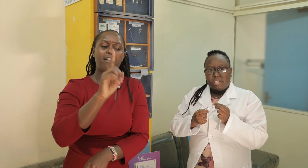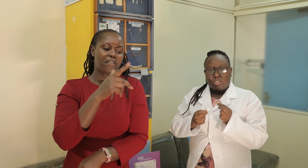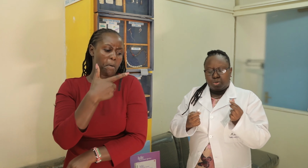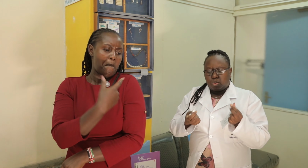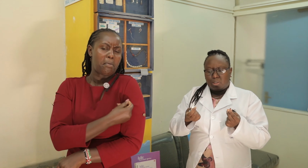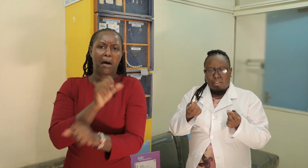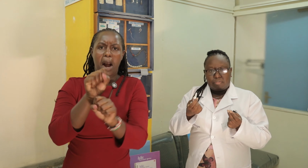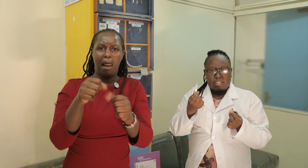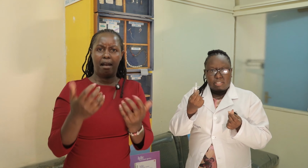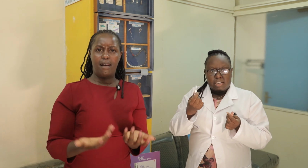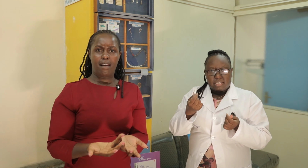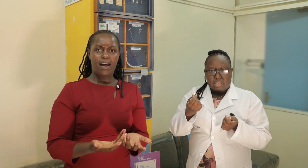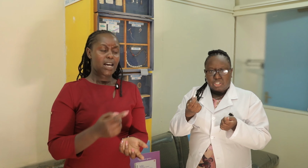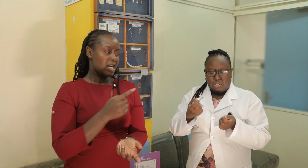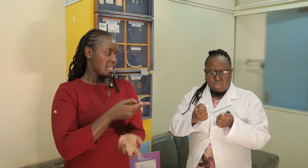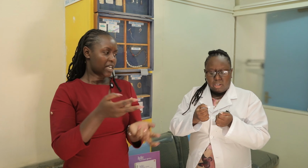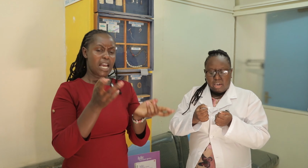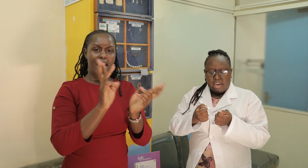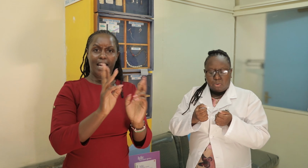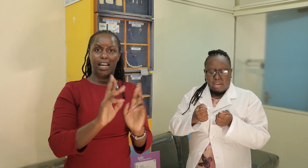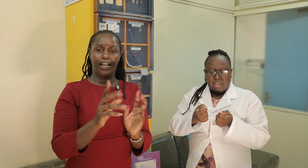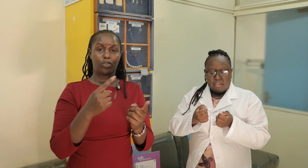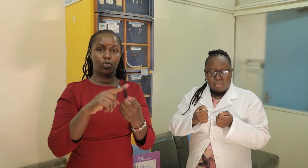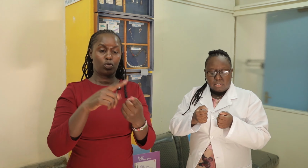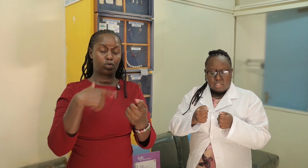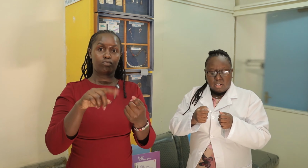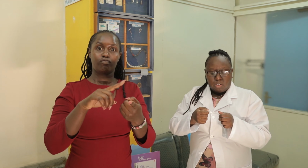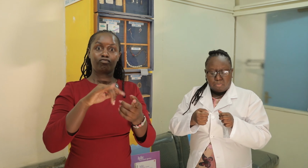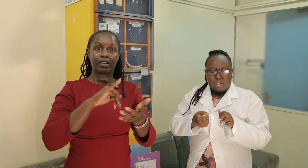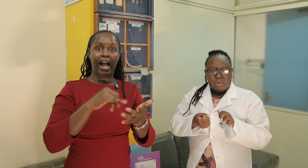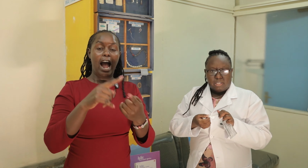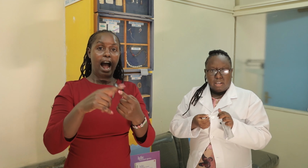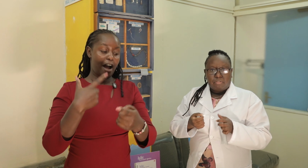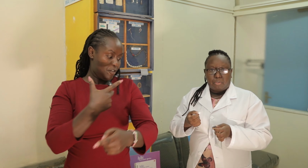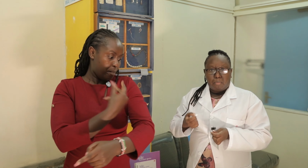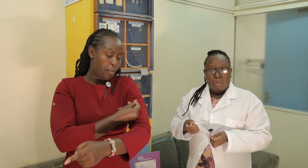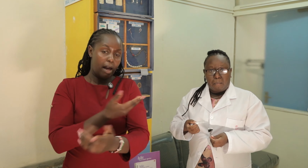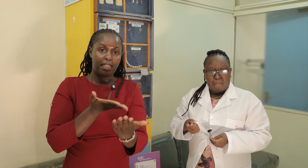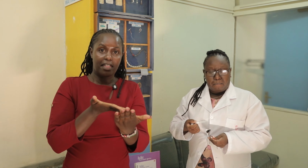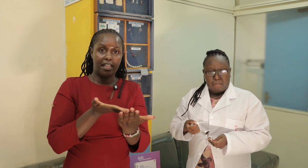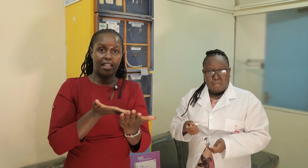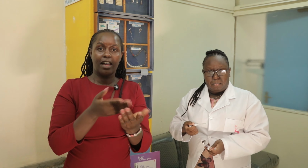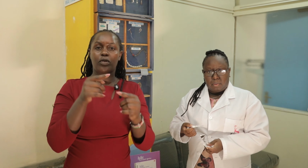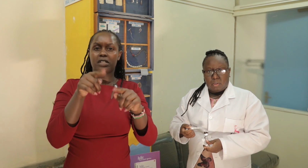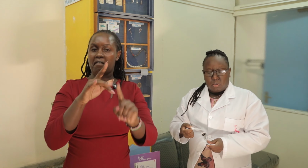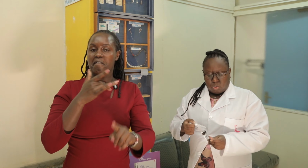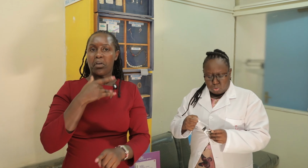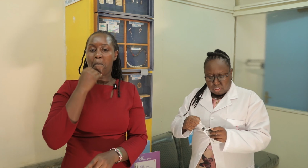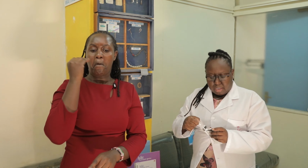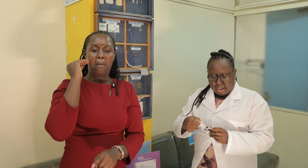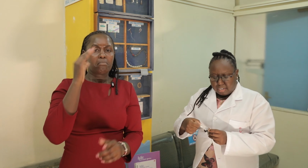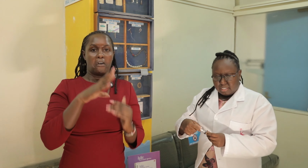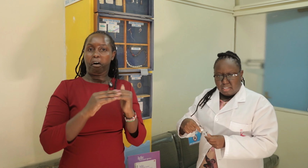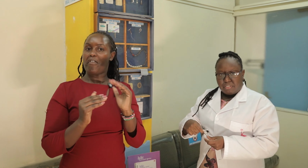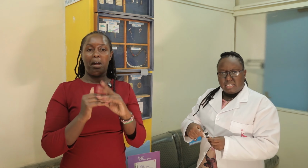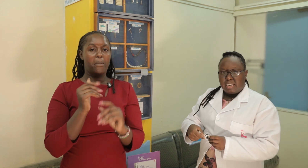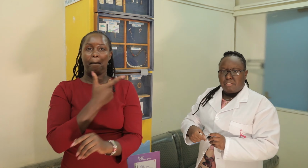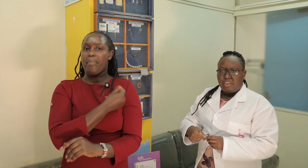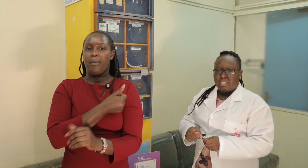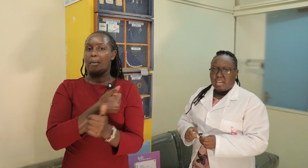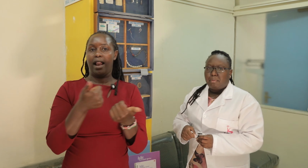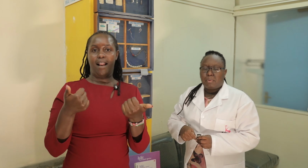is ready to give. It has an injection, and you can give it by yourself from home. So there are